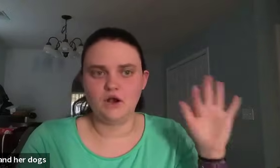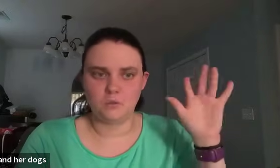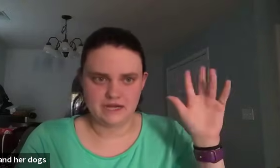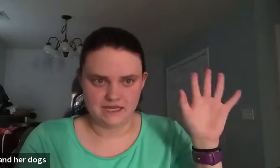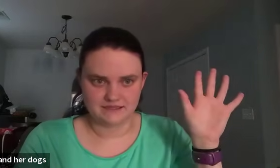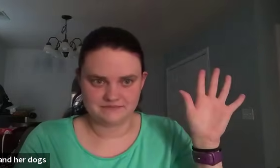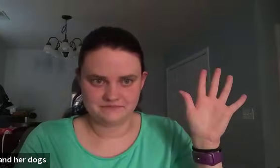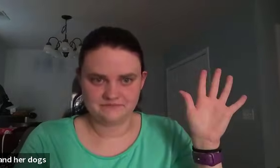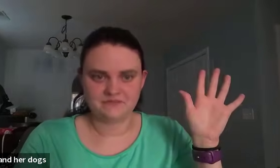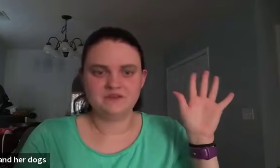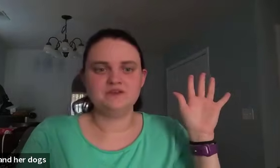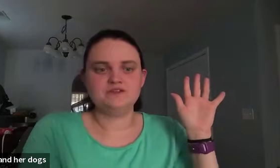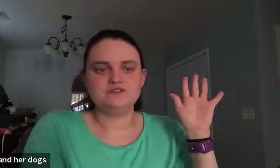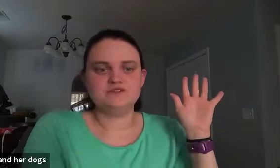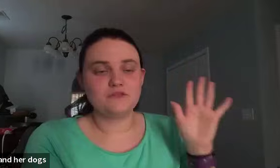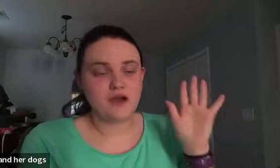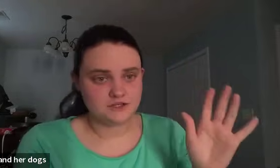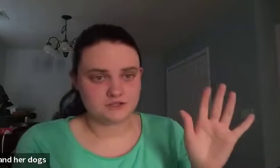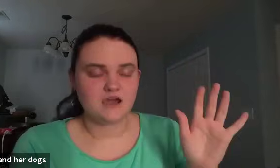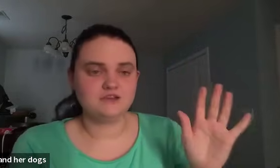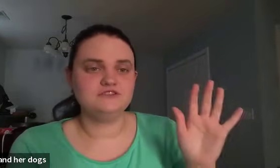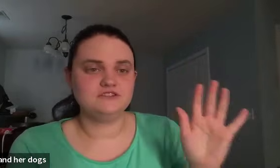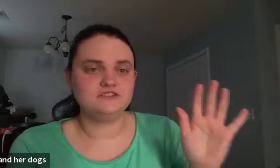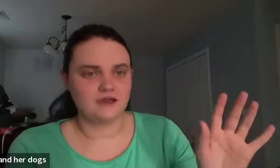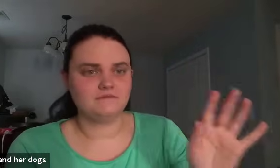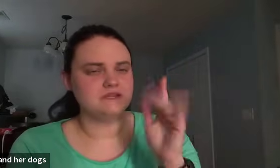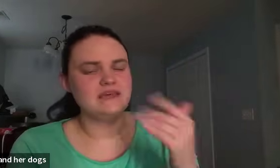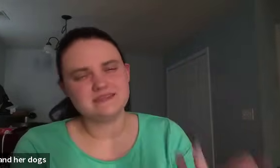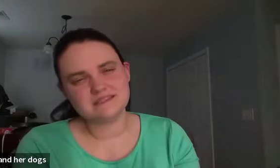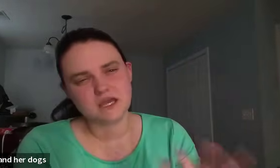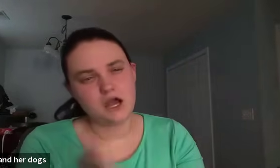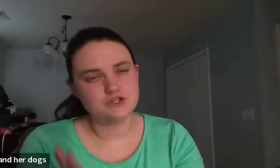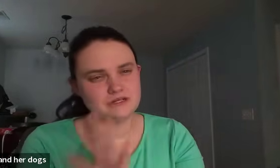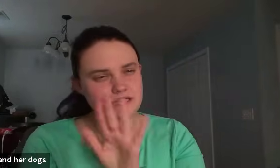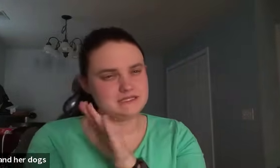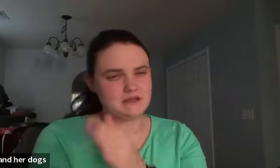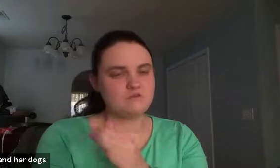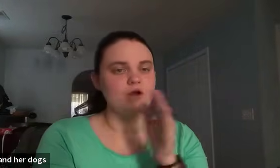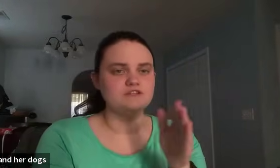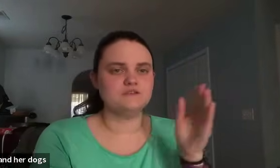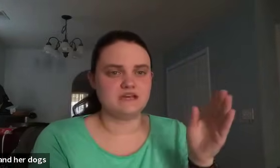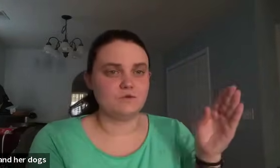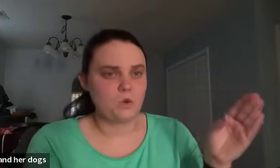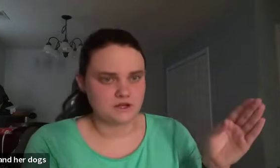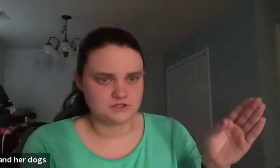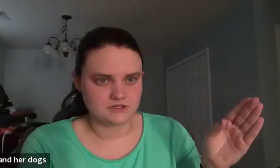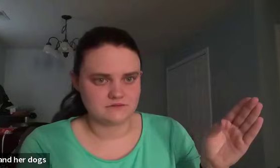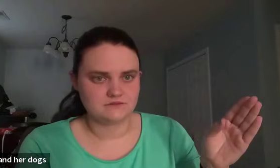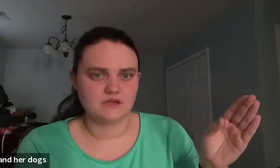on one hand. So for the 100, how you do that, this is like 100 in itself, but also the sign for 100.